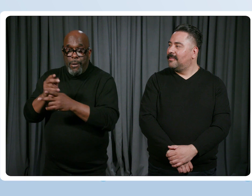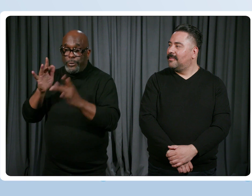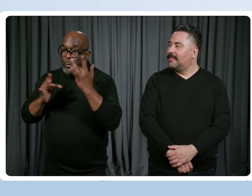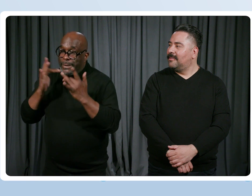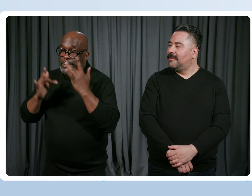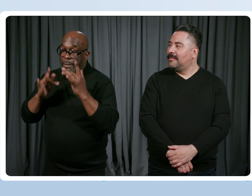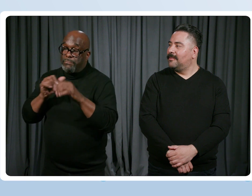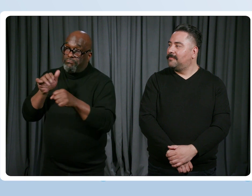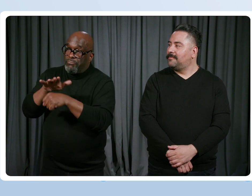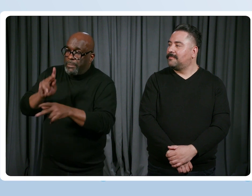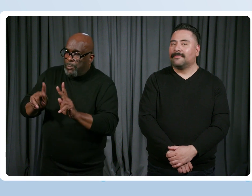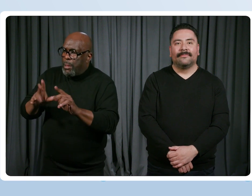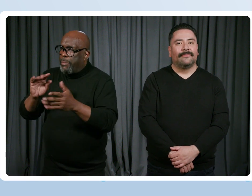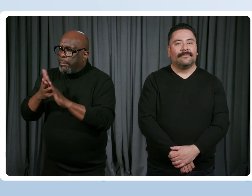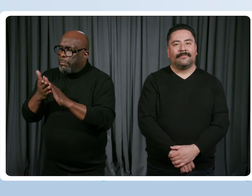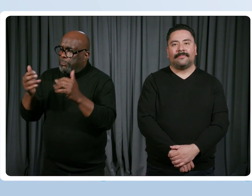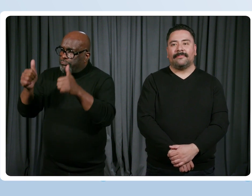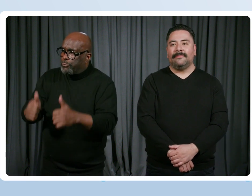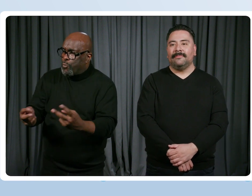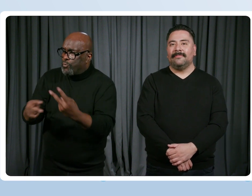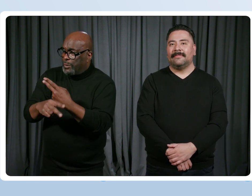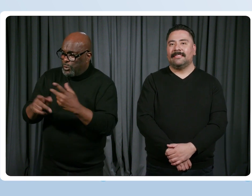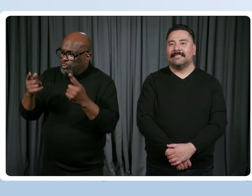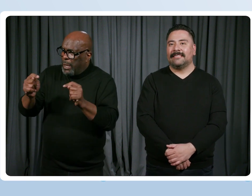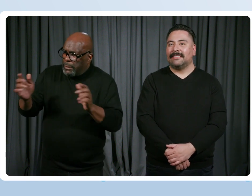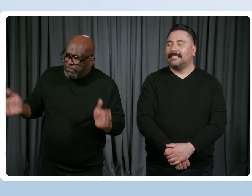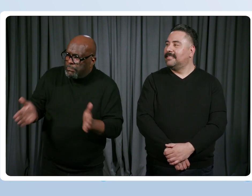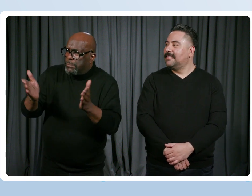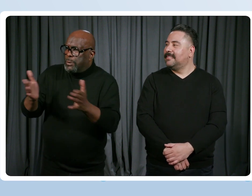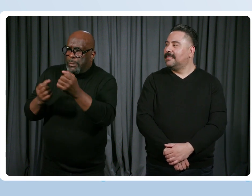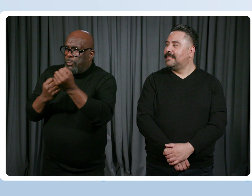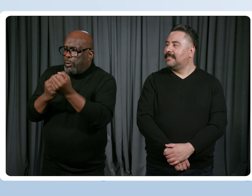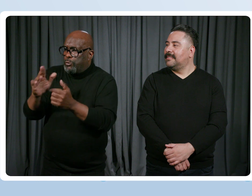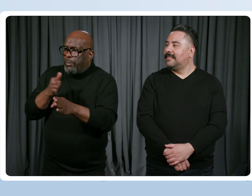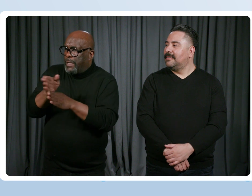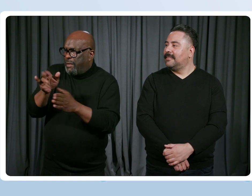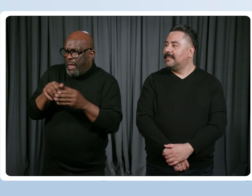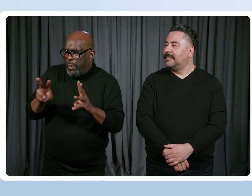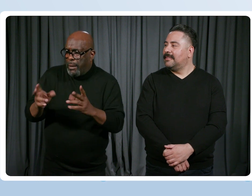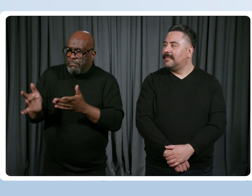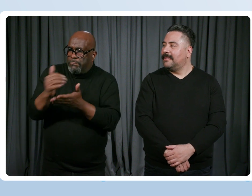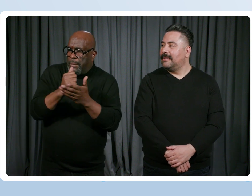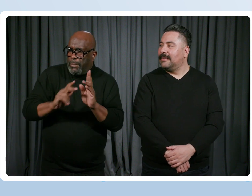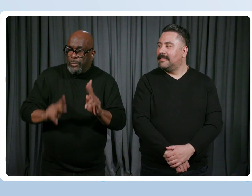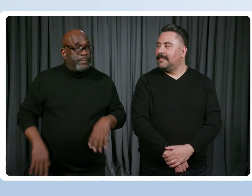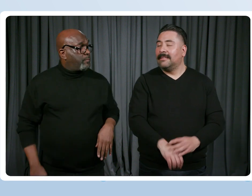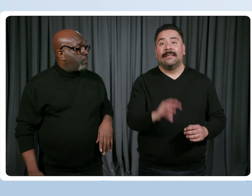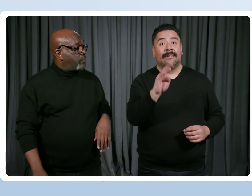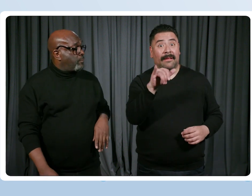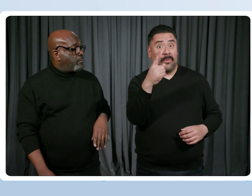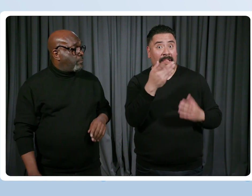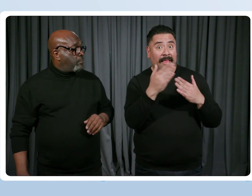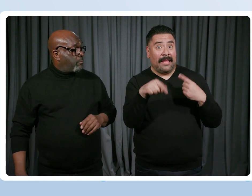get worse as time goes on? And do you try to lift up the profession in that way as well? Mm-hmm. So one of the things about Occupational Therapy